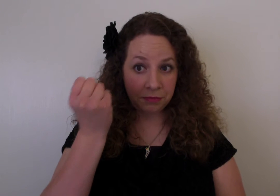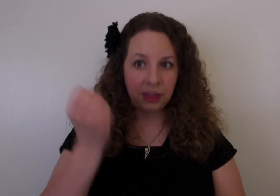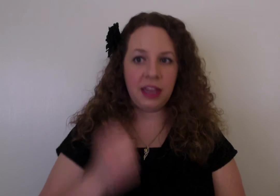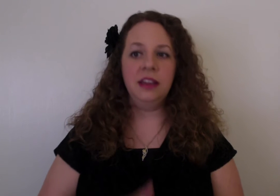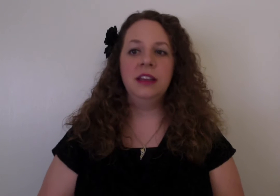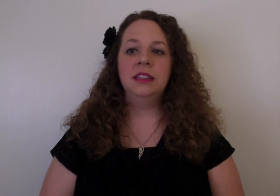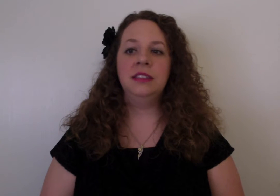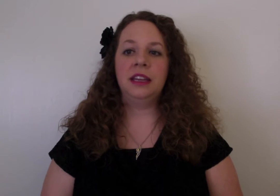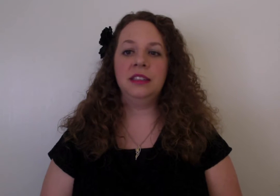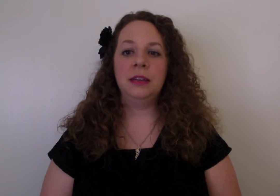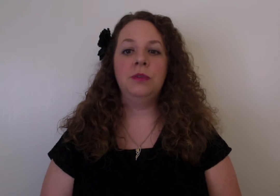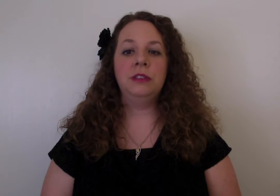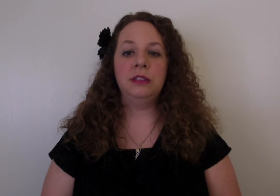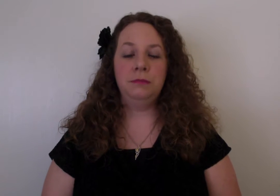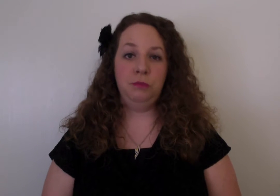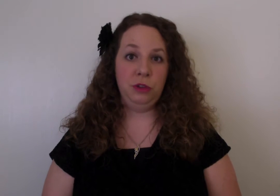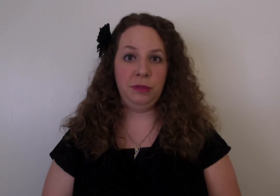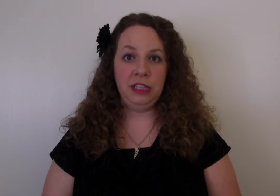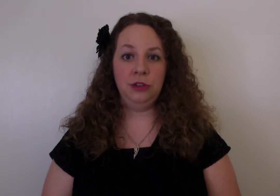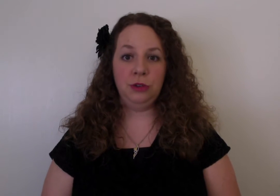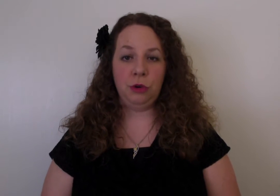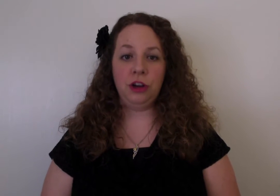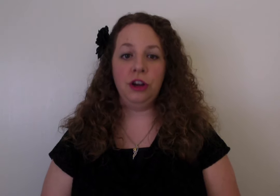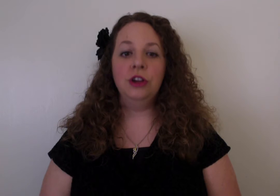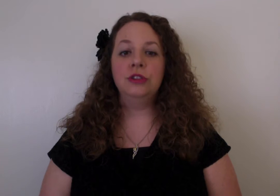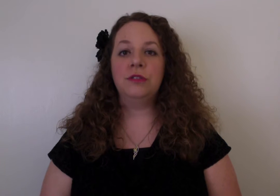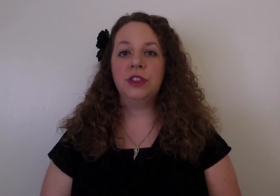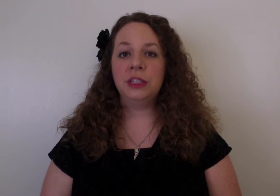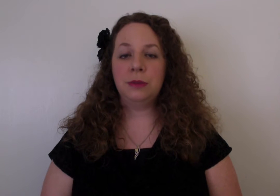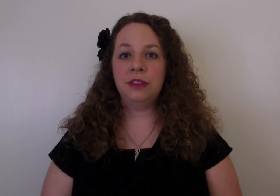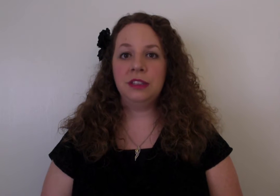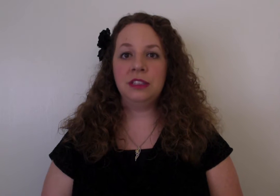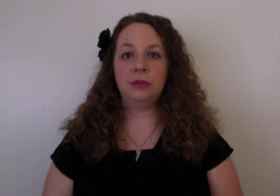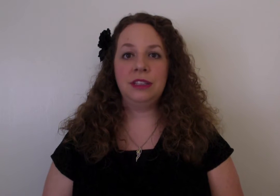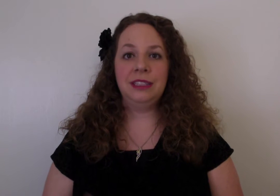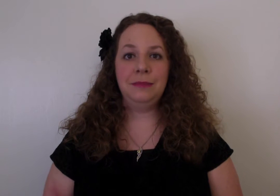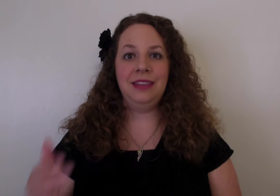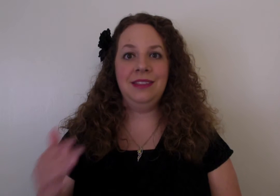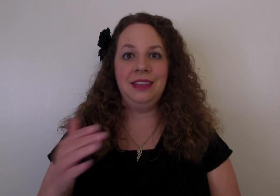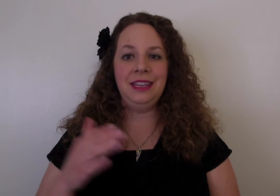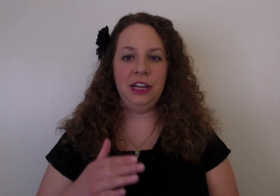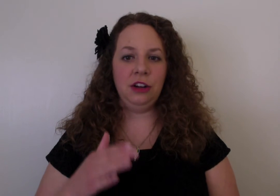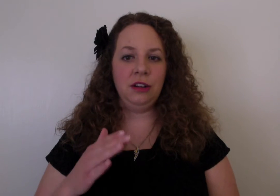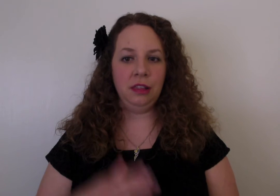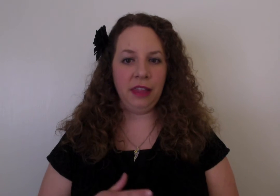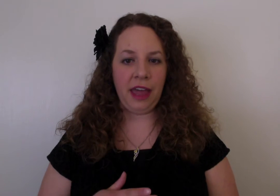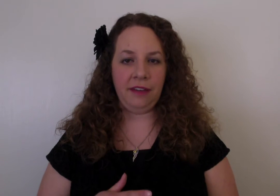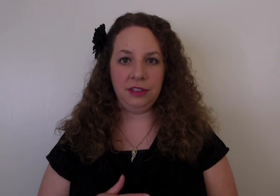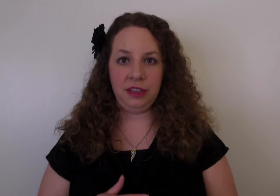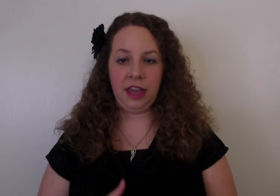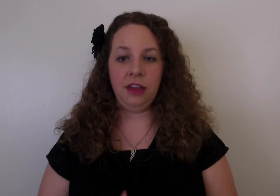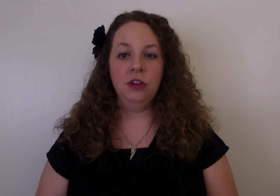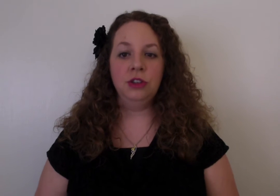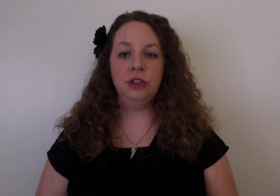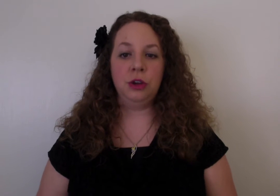Okay, second step would be to do the corner. So for this one, this is going to be the near left. Okay, so if